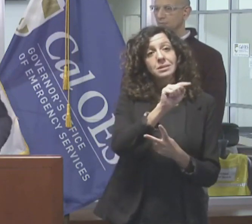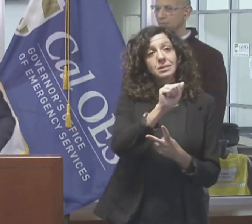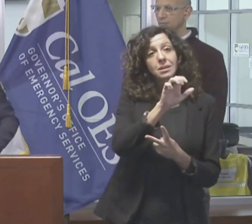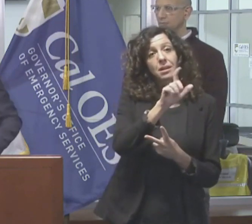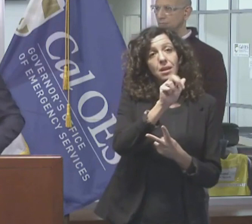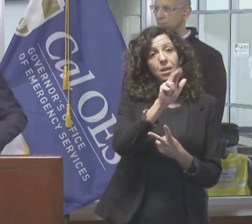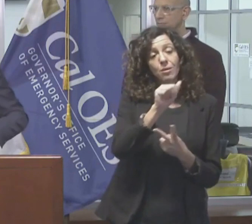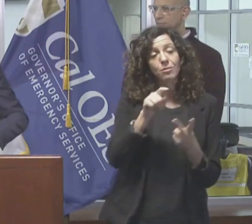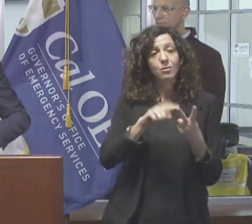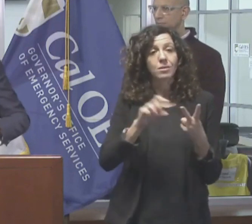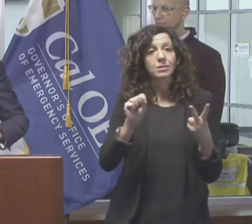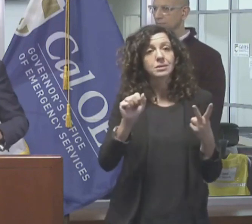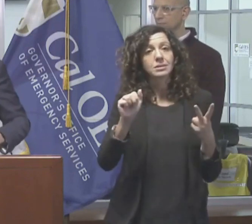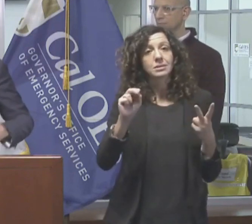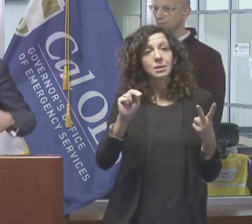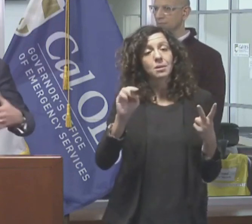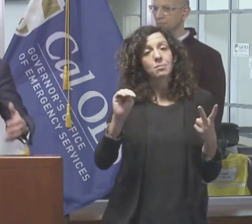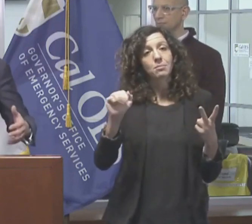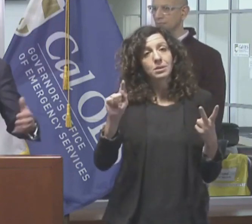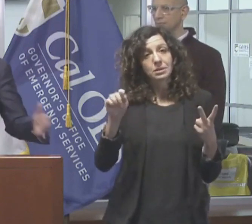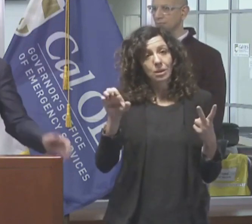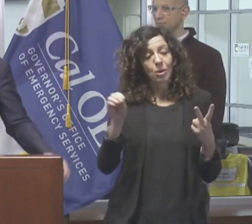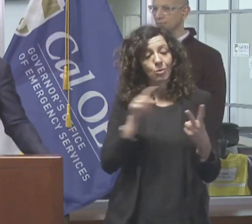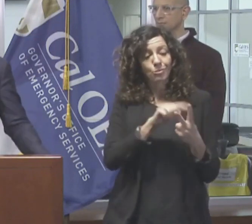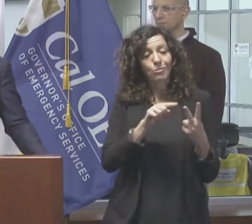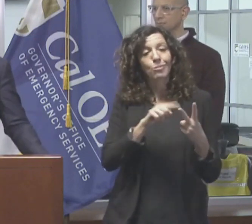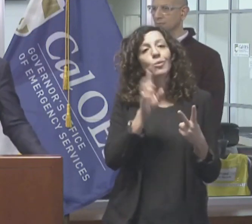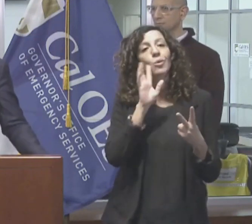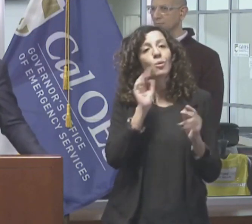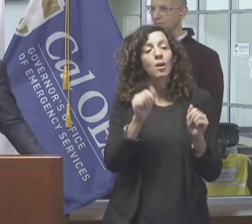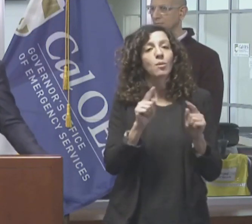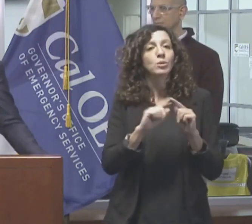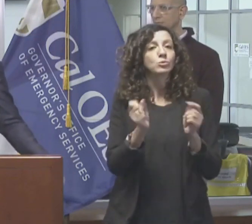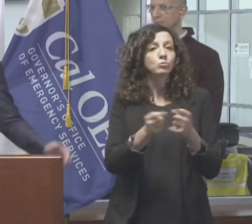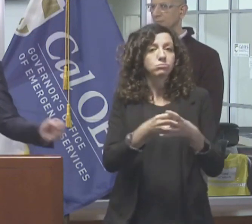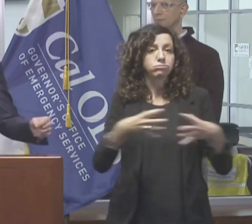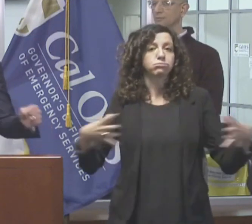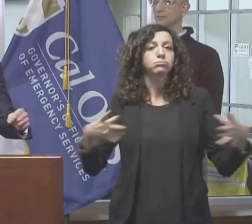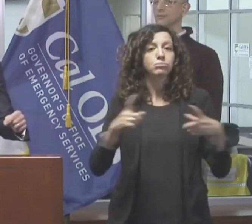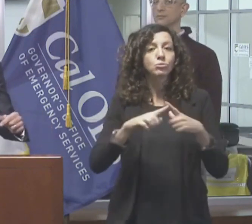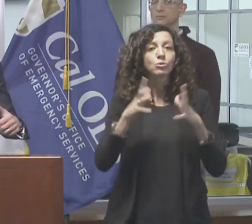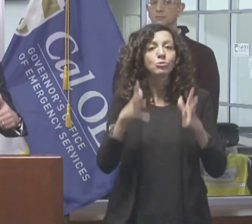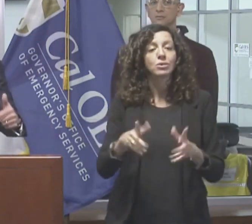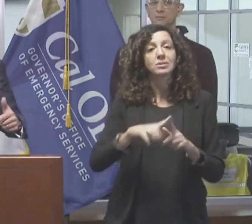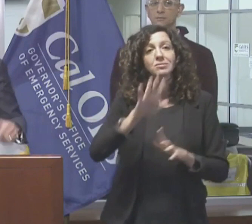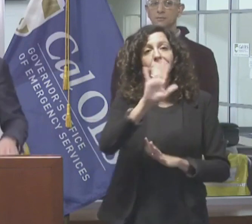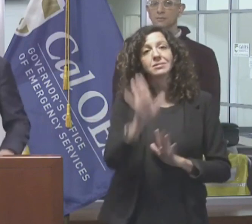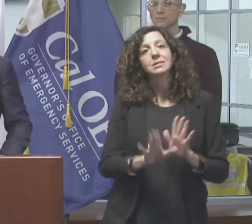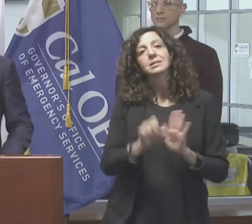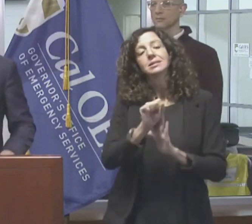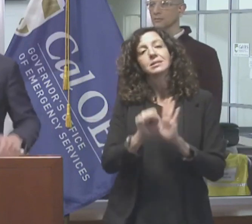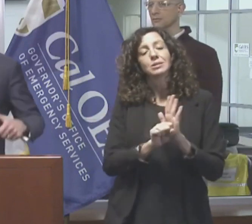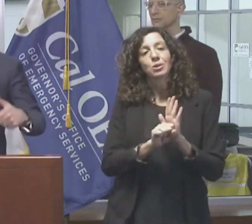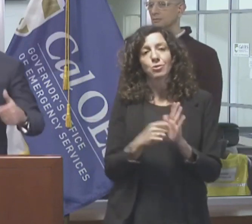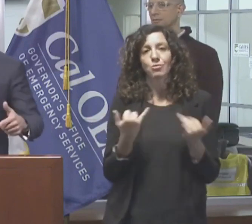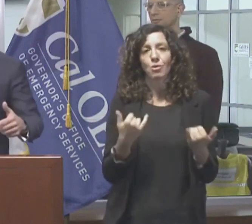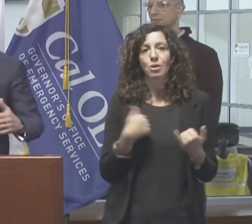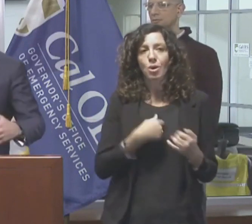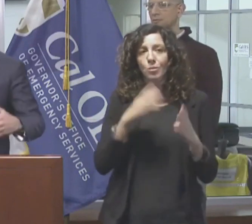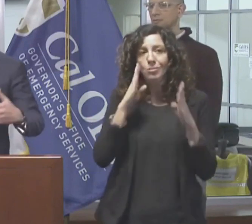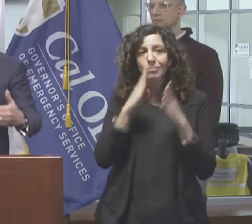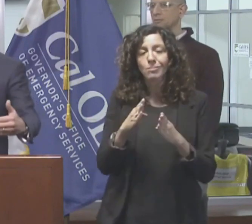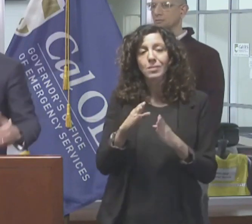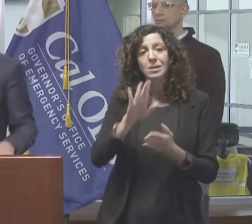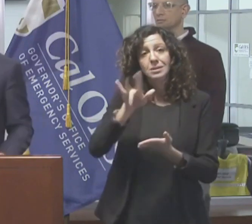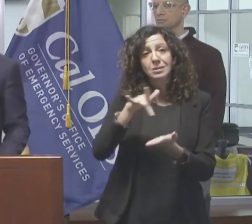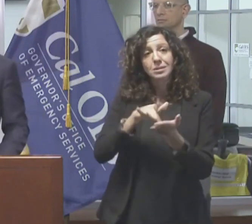San Mateo County, will significantly expand to other parts of the state. We have a deep eye and consciousness on the Central Valley,